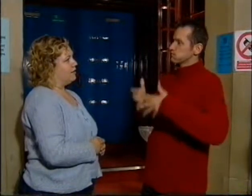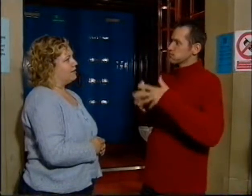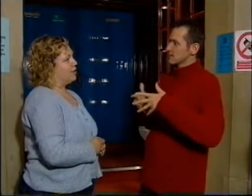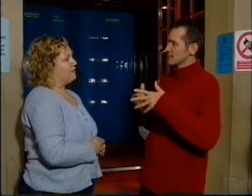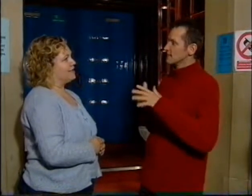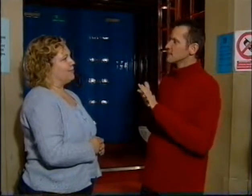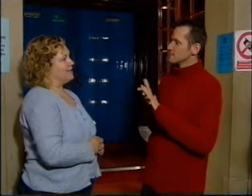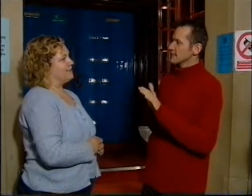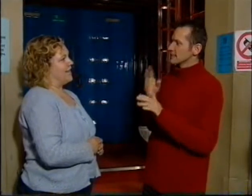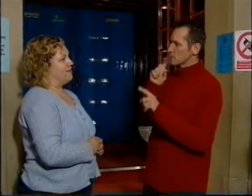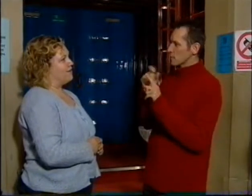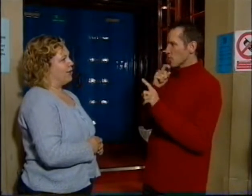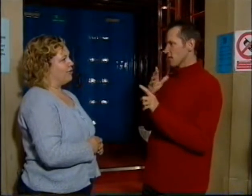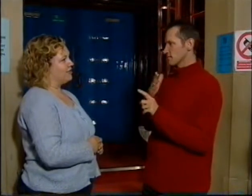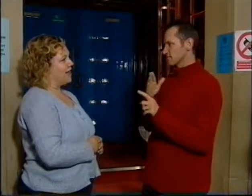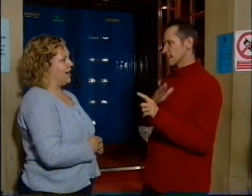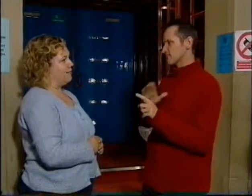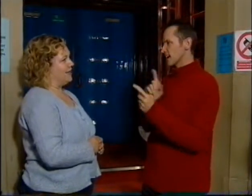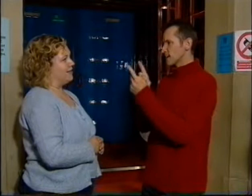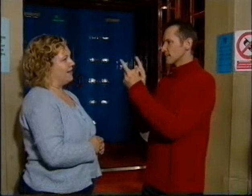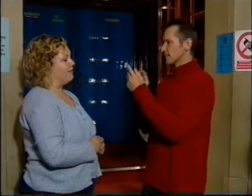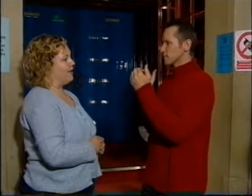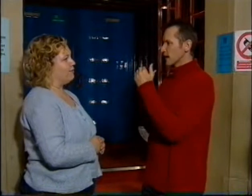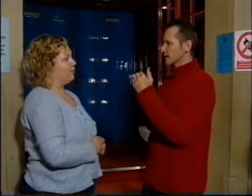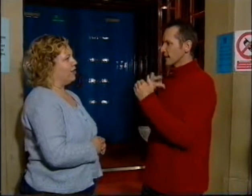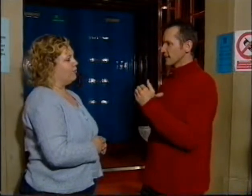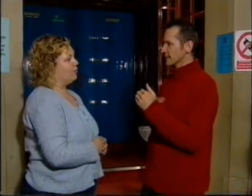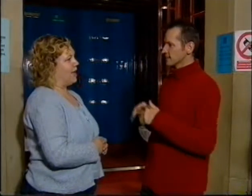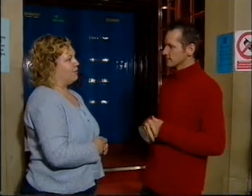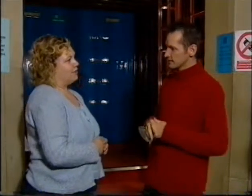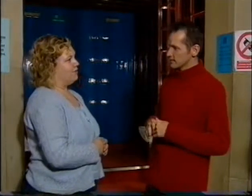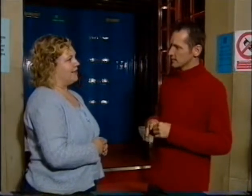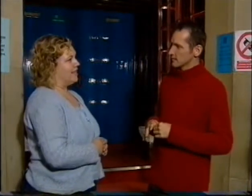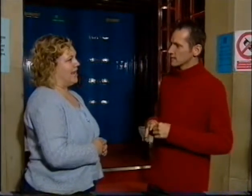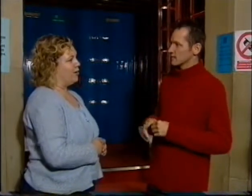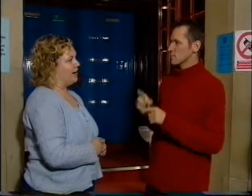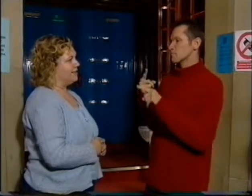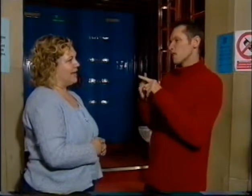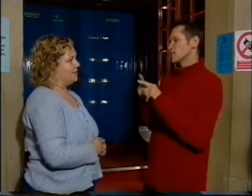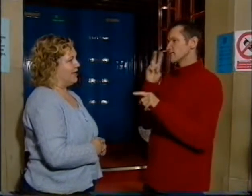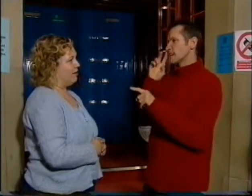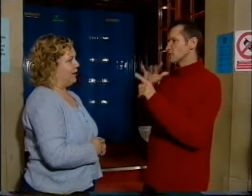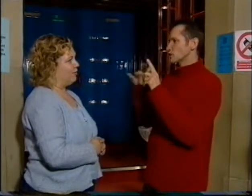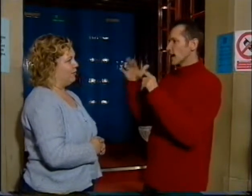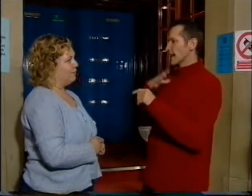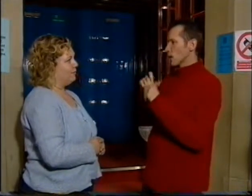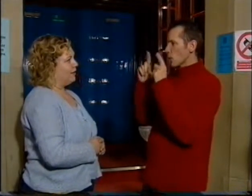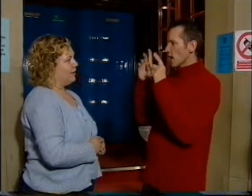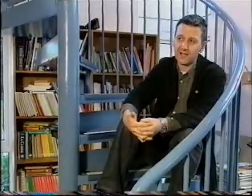So, for example, as I've said, if everybody could sign, it means that the deaf people would be able to fit in equally, the same as hearing people. They live